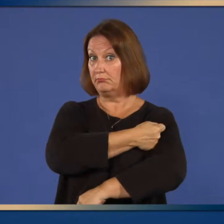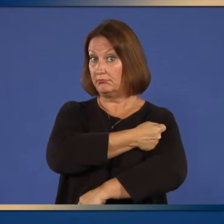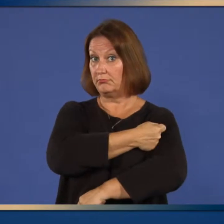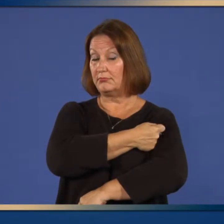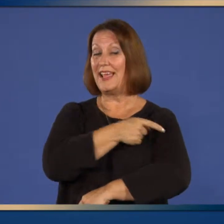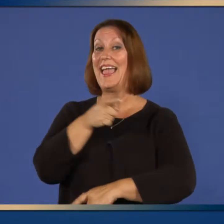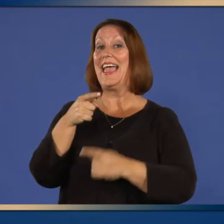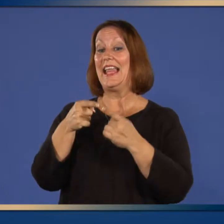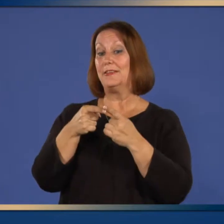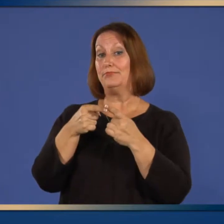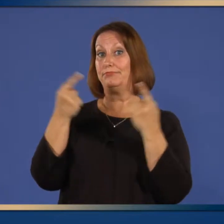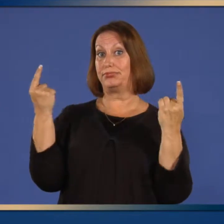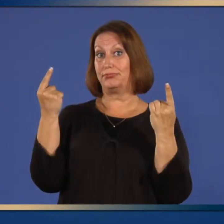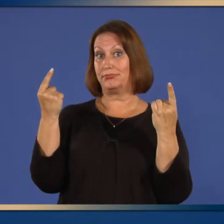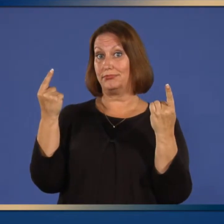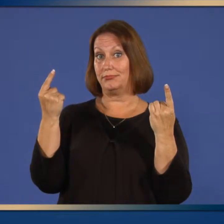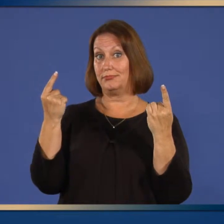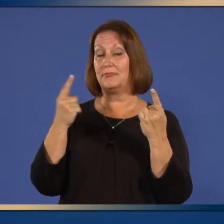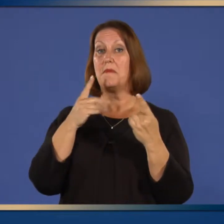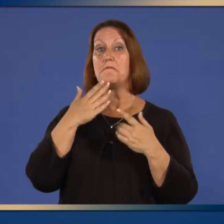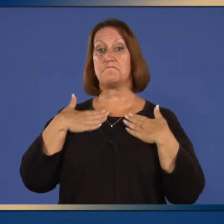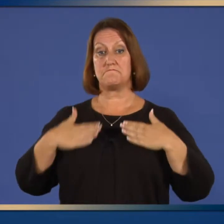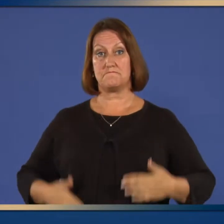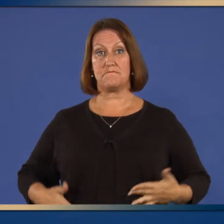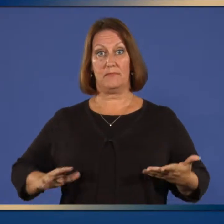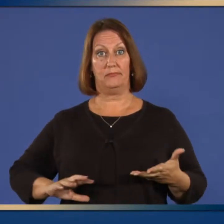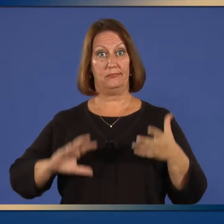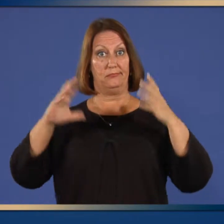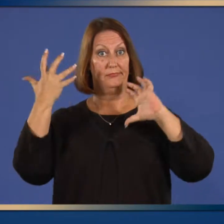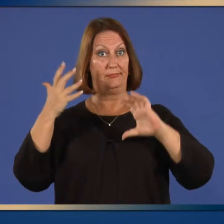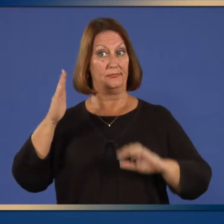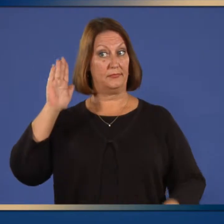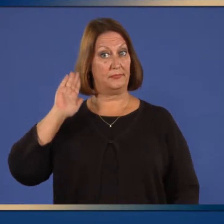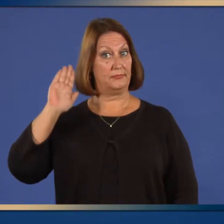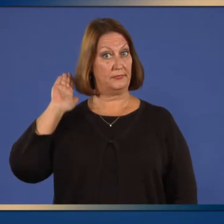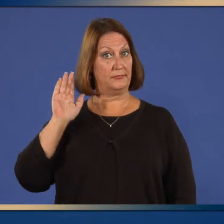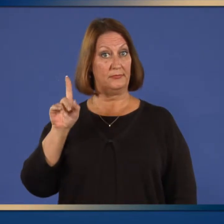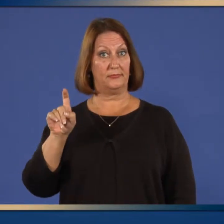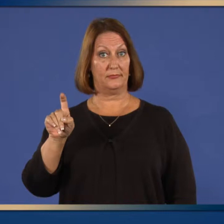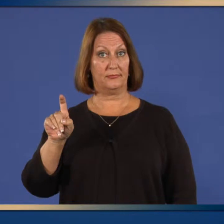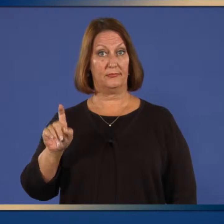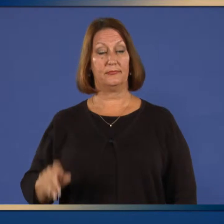has the child had a serious reaction to a vaccine in the past?